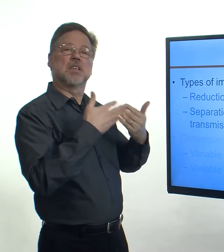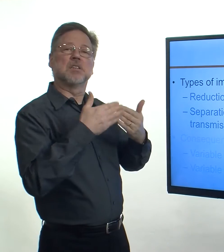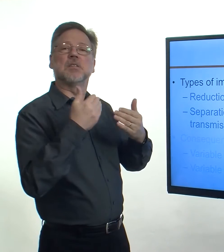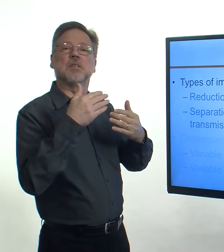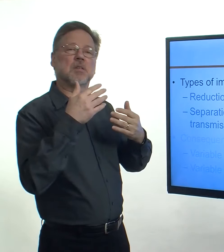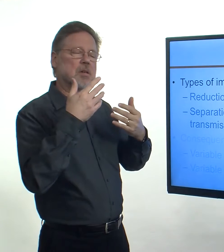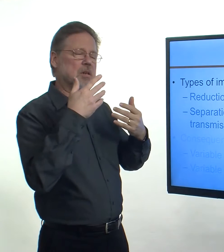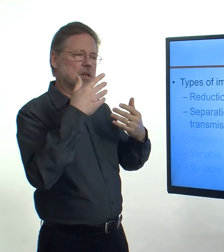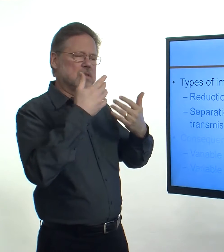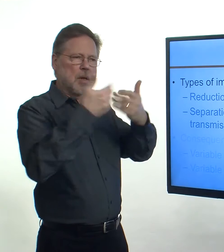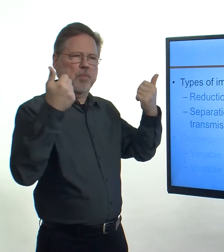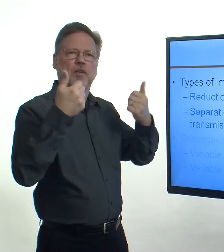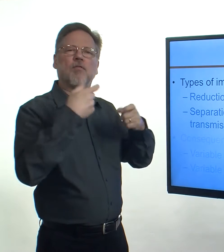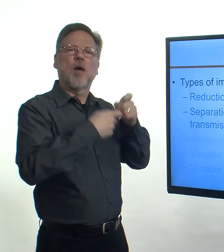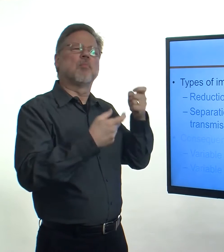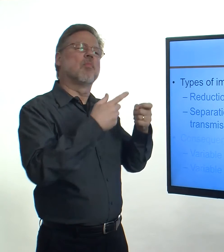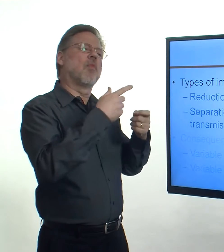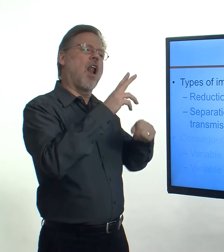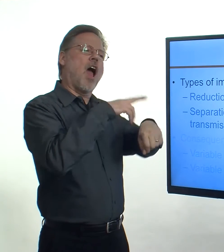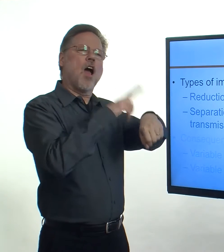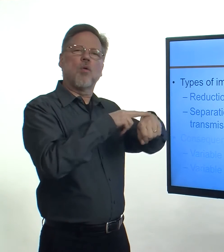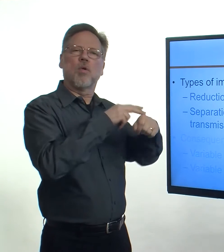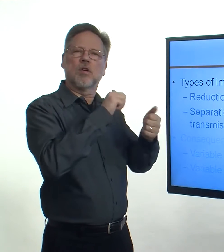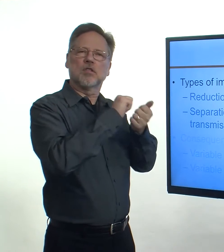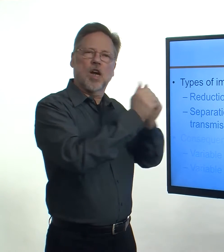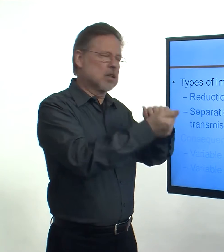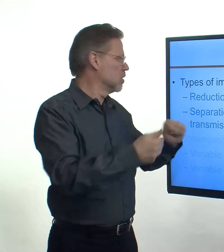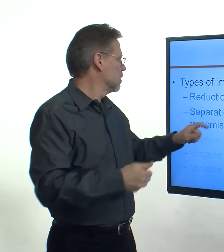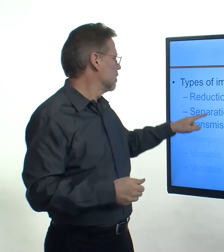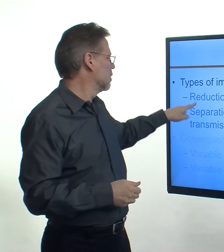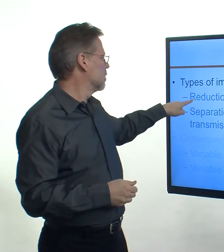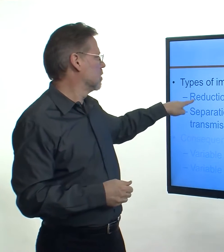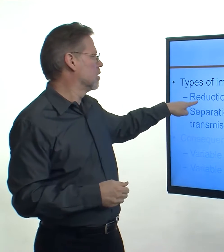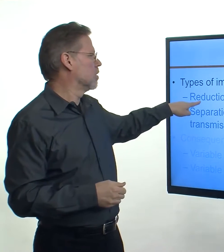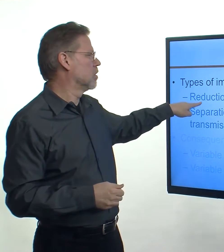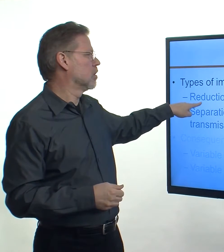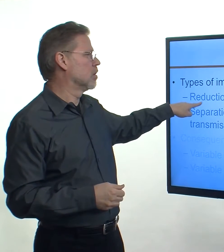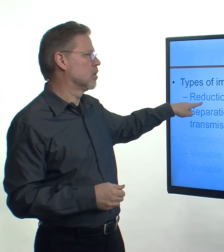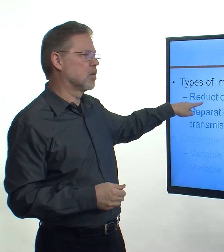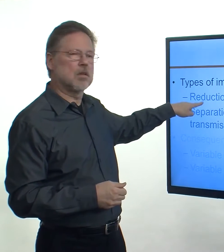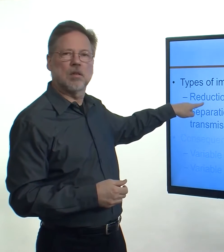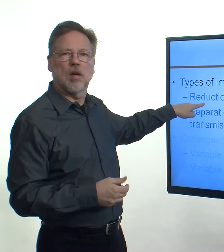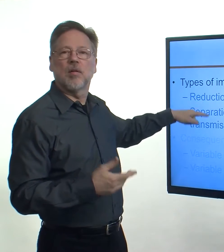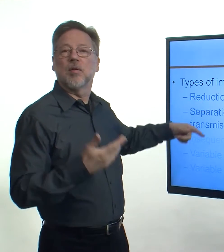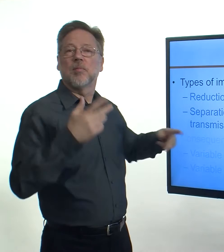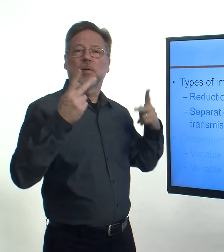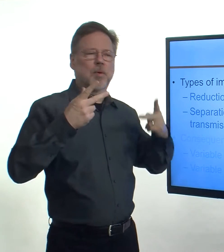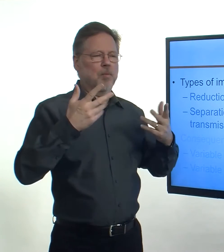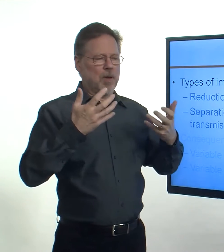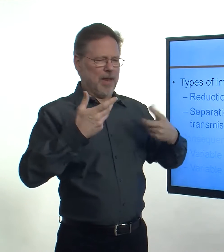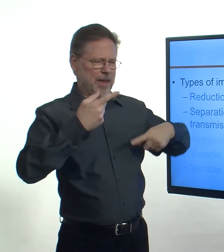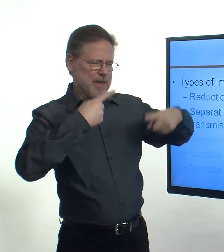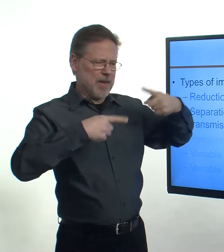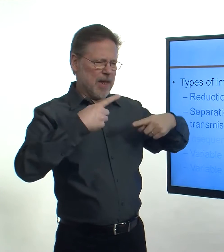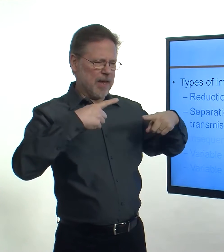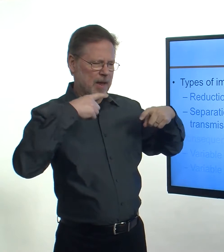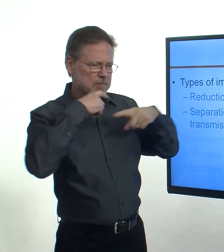It may be simple if we separate variation from natural lexical change this way. Reduction of sign forms happen when